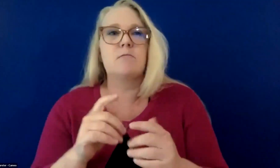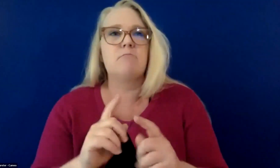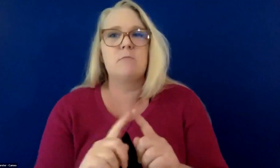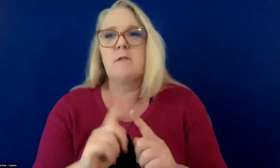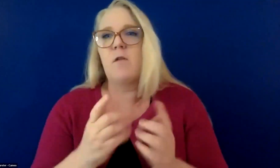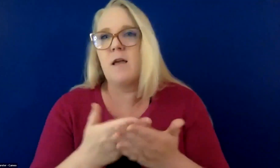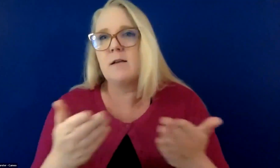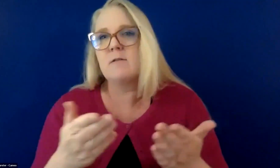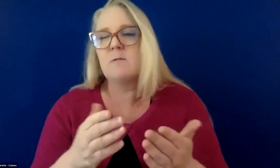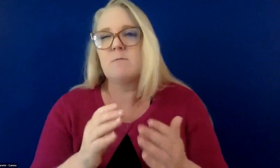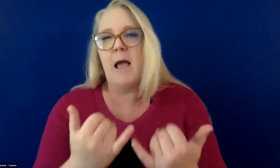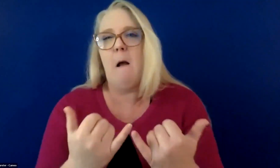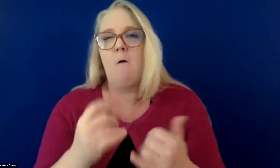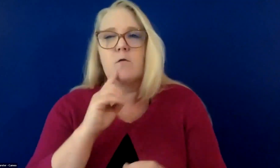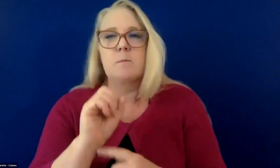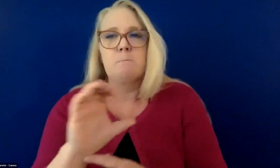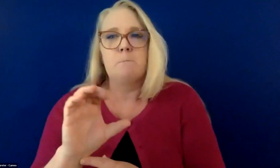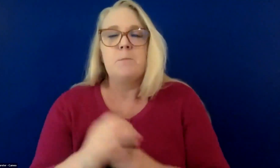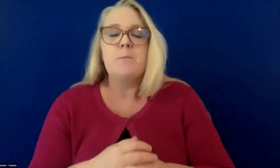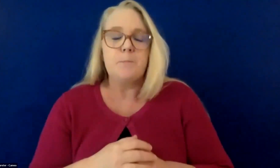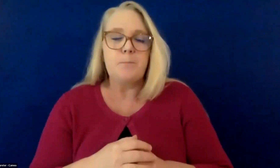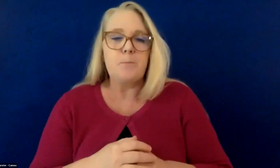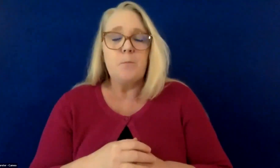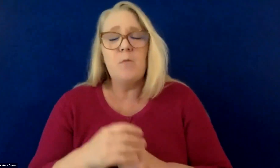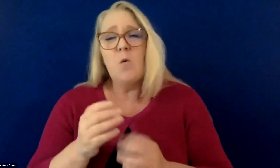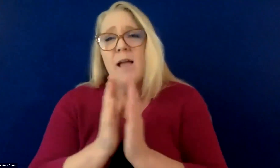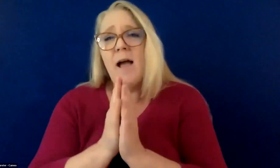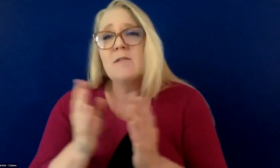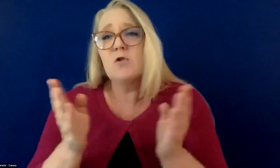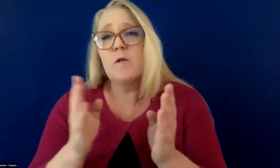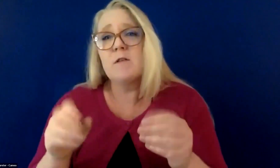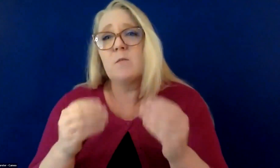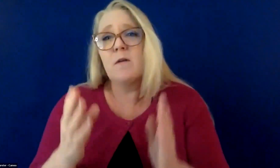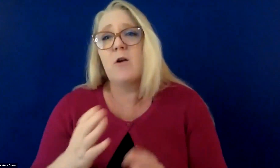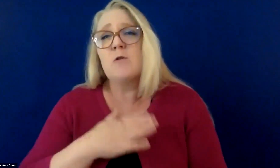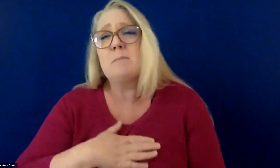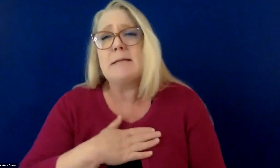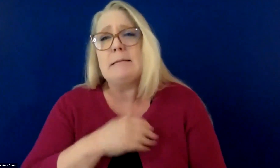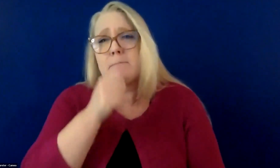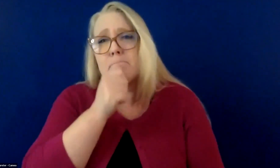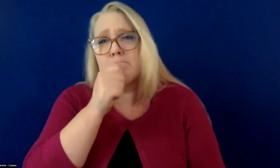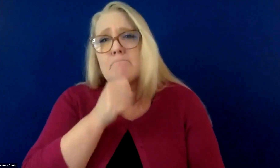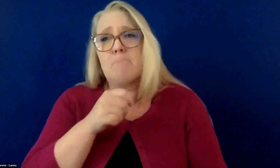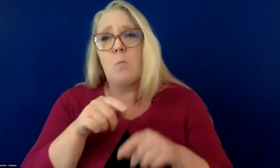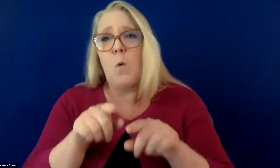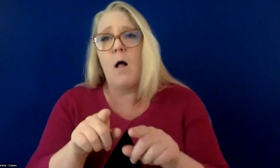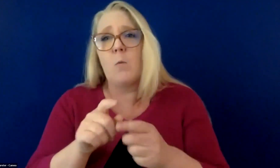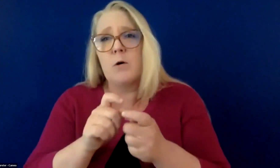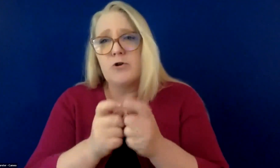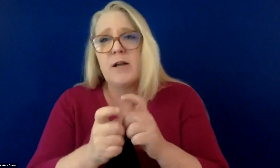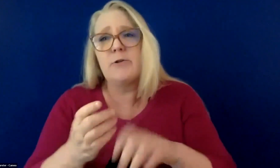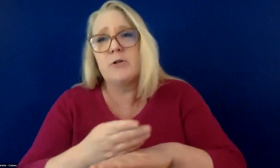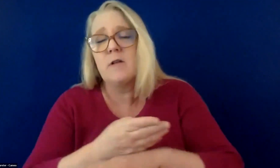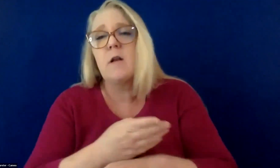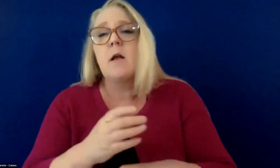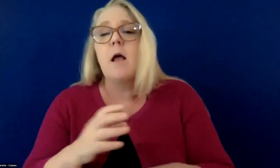we try to ask our service providers to be as patient as possible with our staff as we try to implement these changes. And we know that we're always going to be trying to be mindful